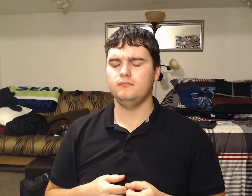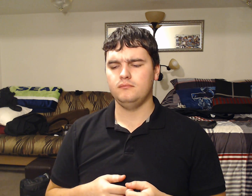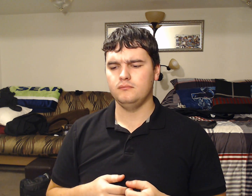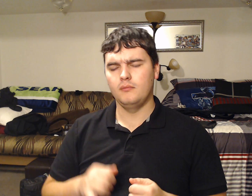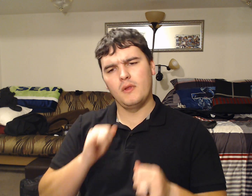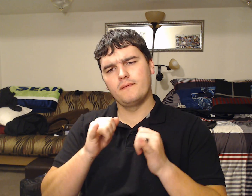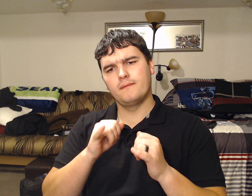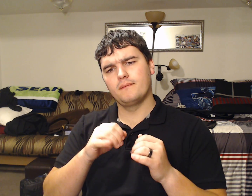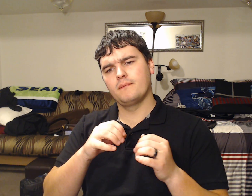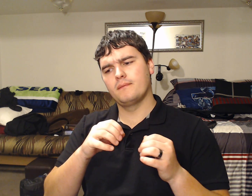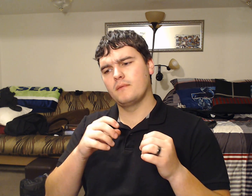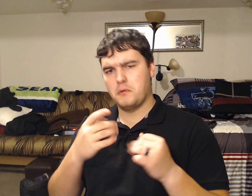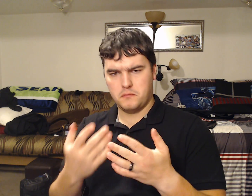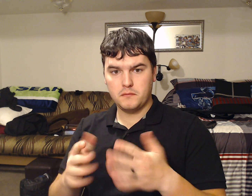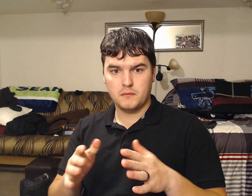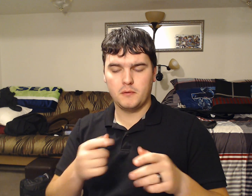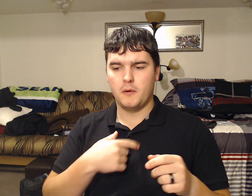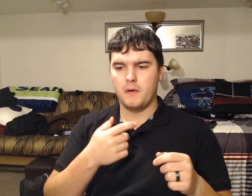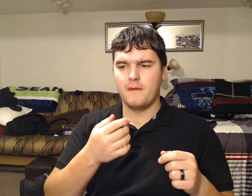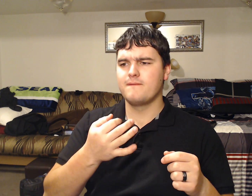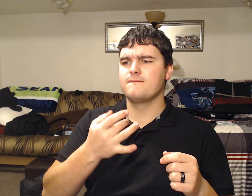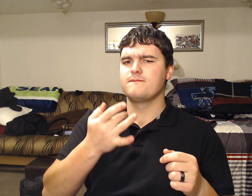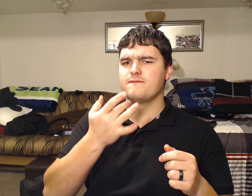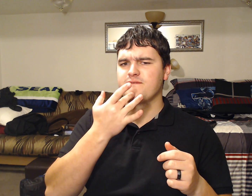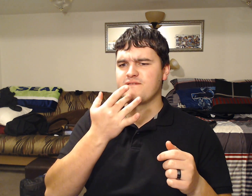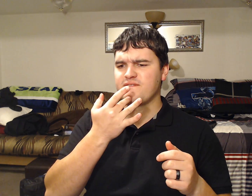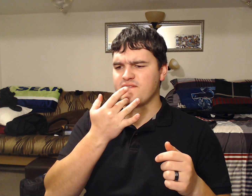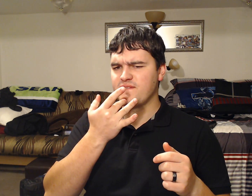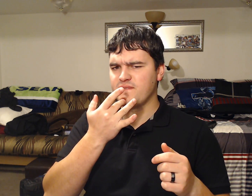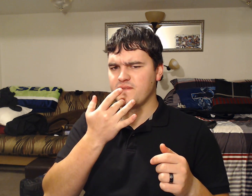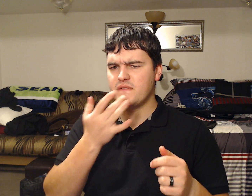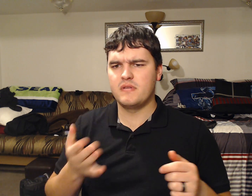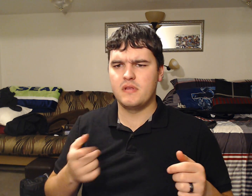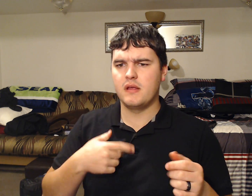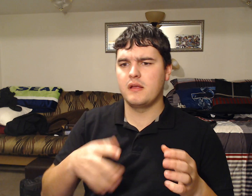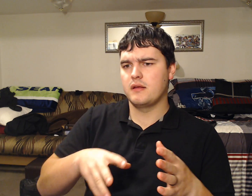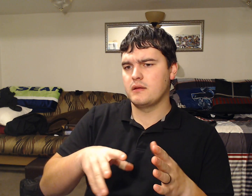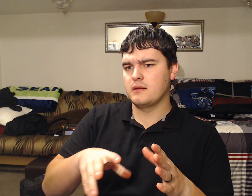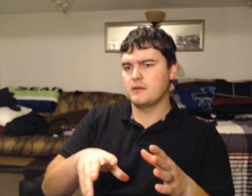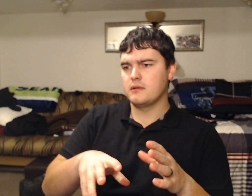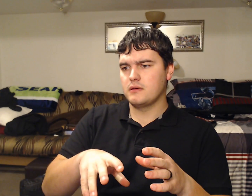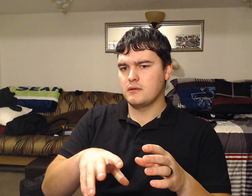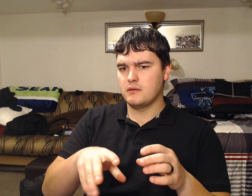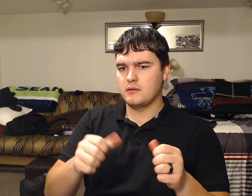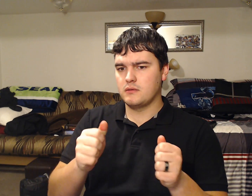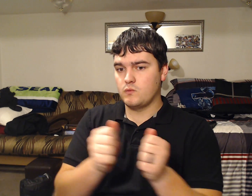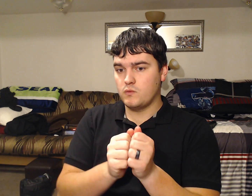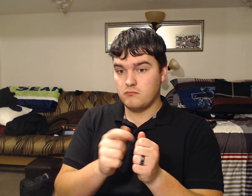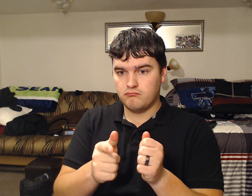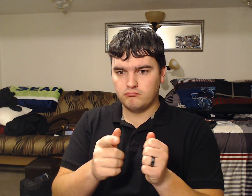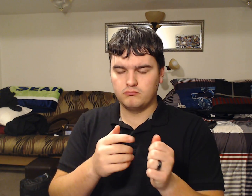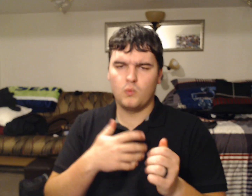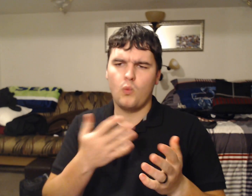is your favorite thing? If you could take anything you wanted, what would it be? The American thought about it for a while and said,